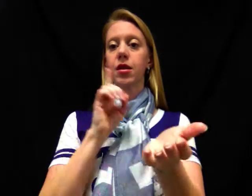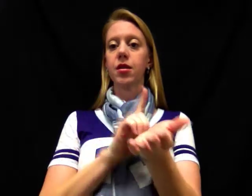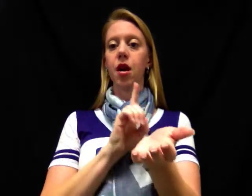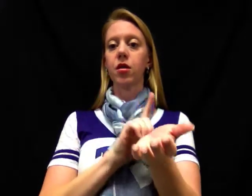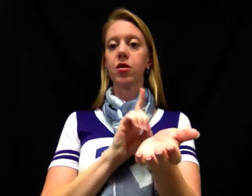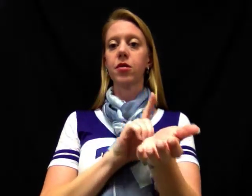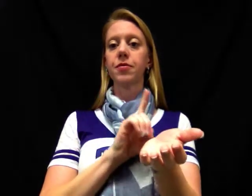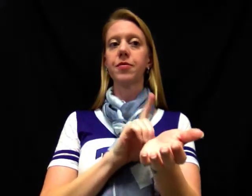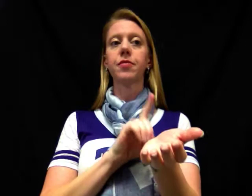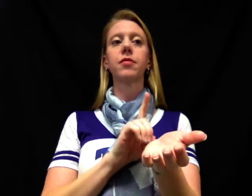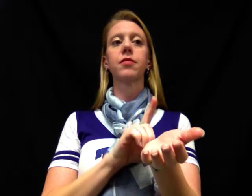doctor,